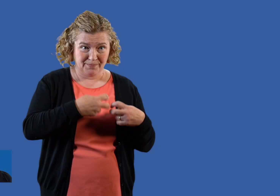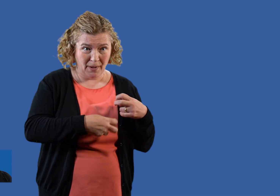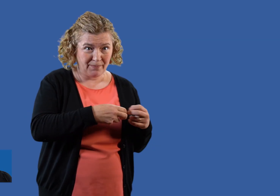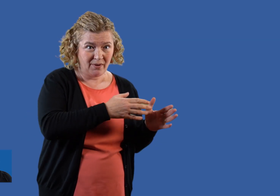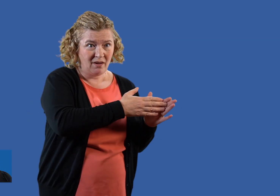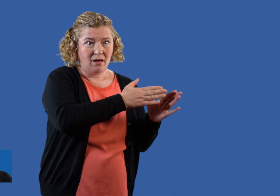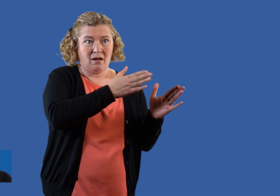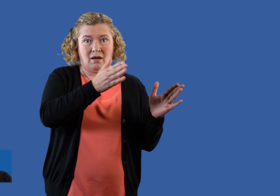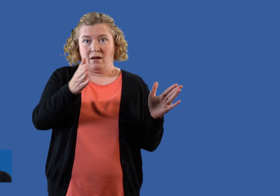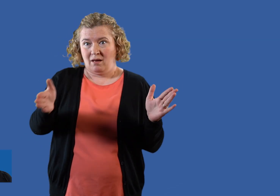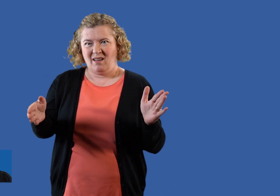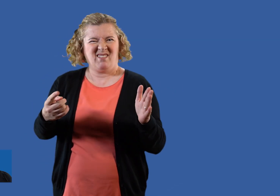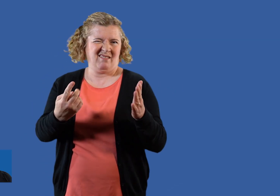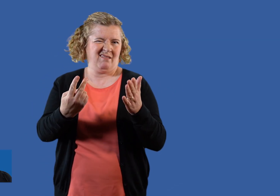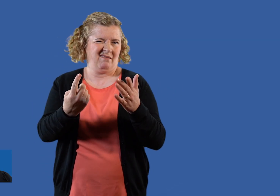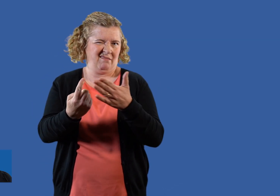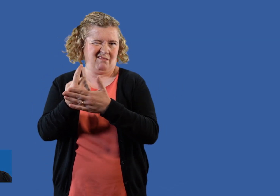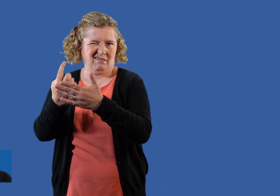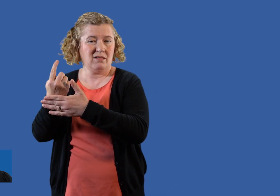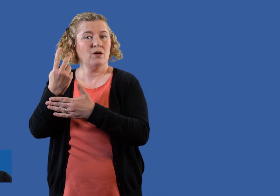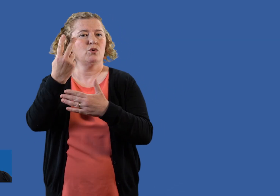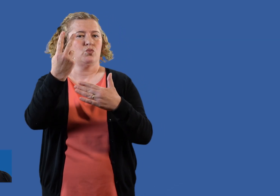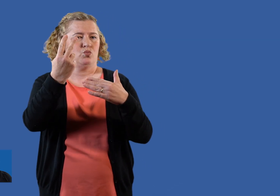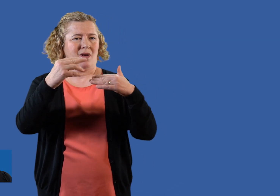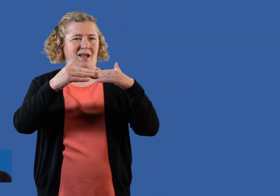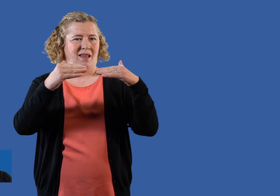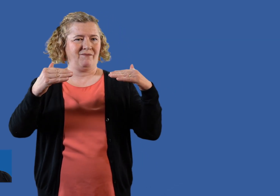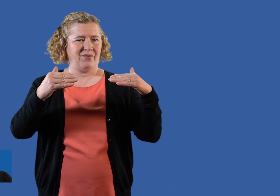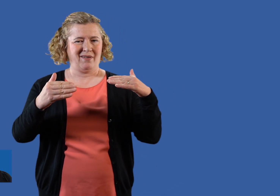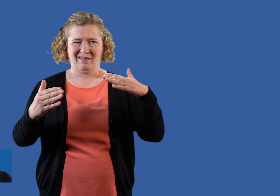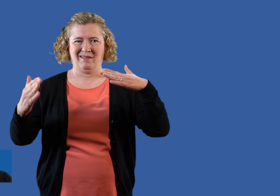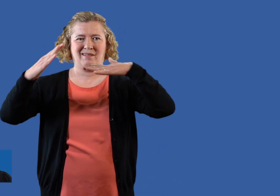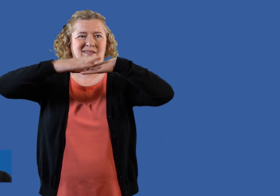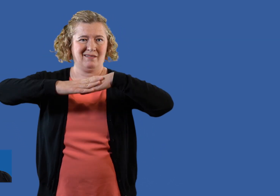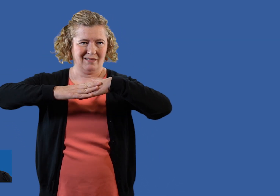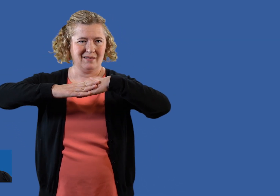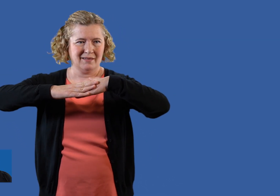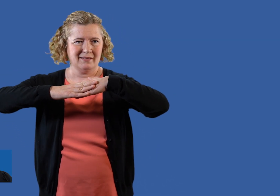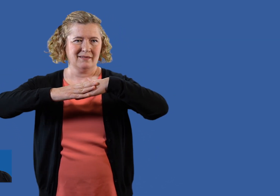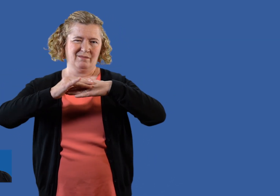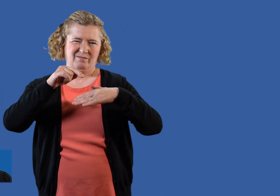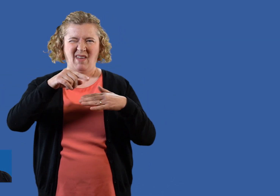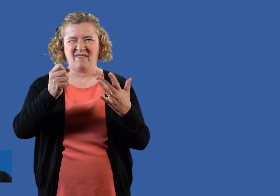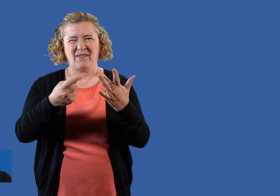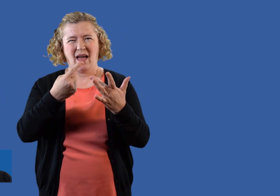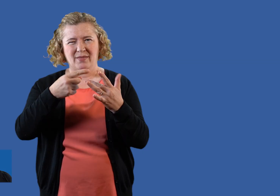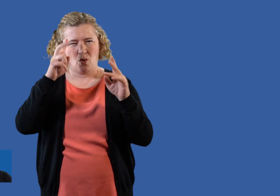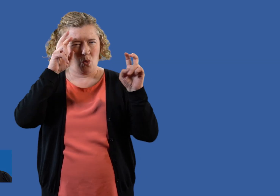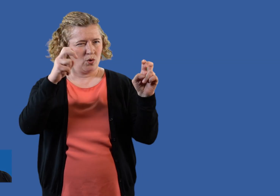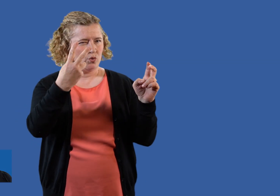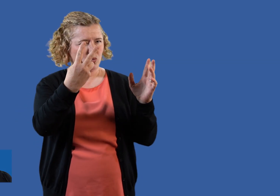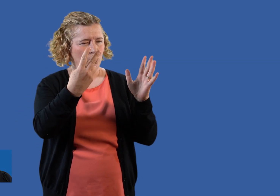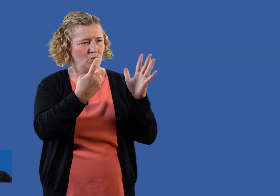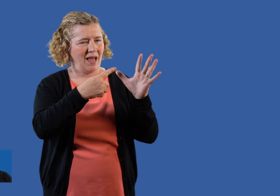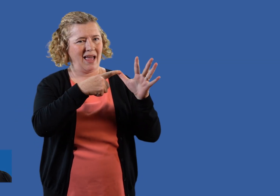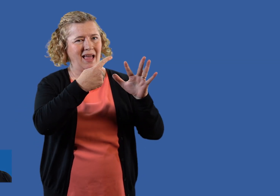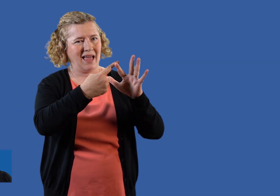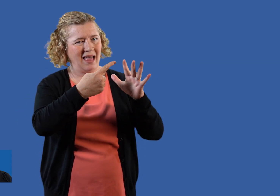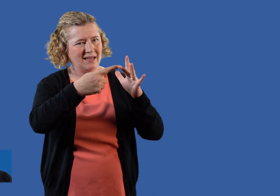within these spectrums you have the seriousness of symptoms that occur on two axes, proportional ratio and